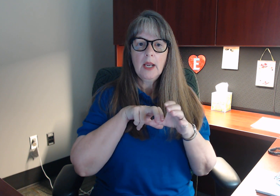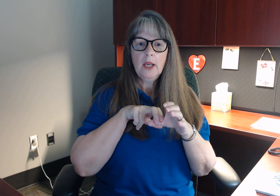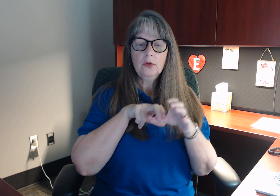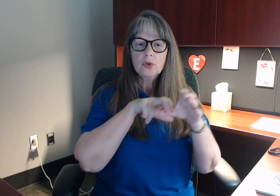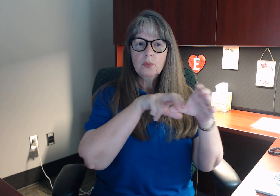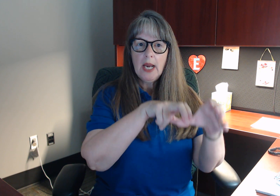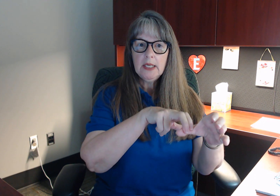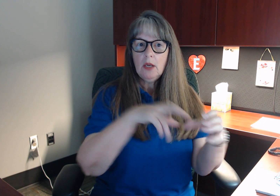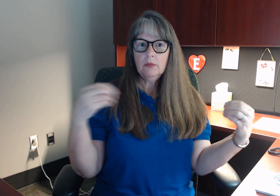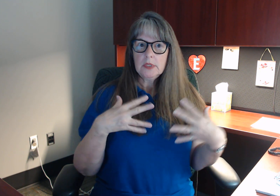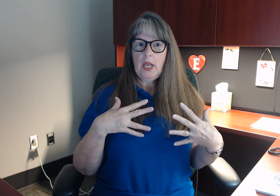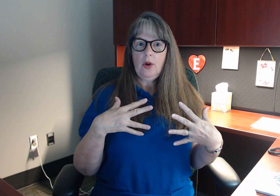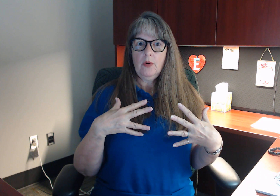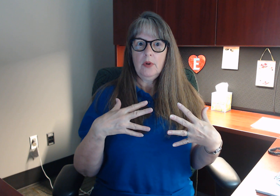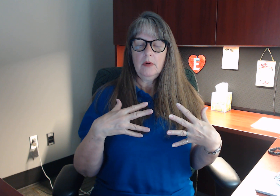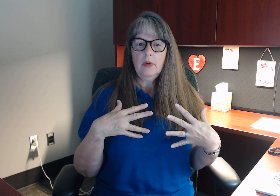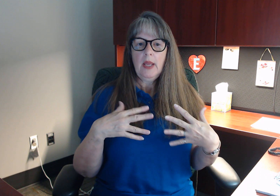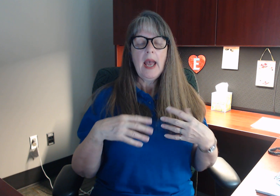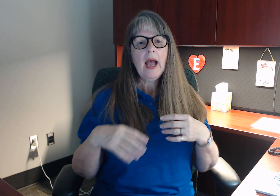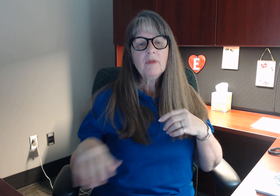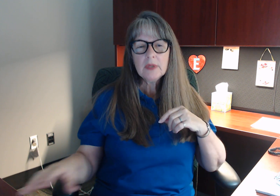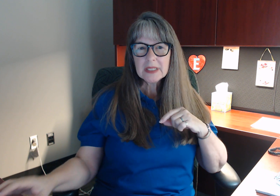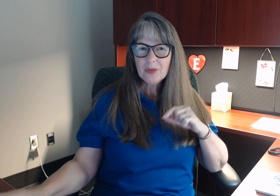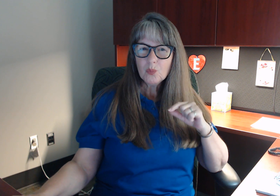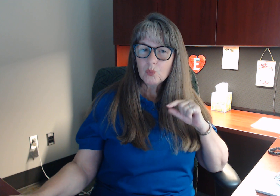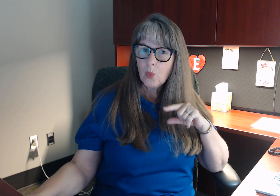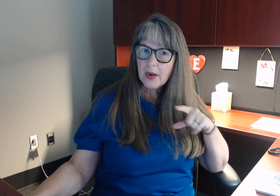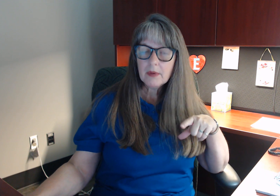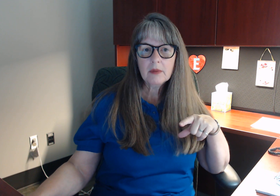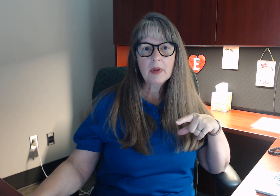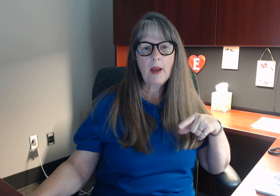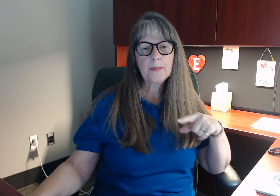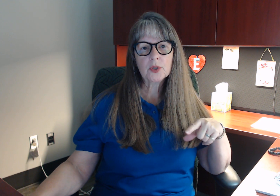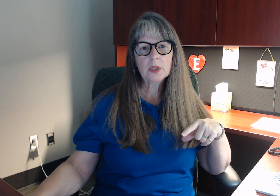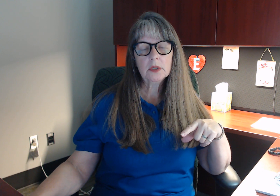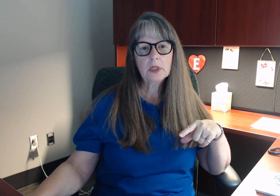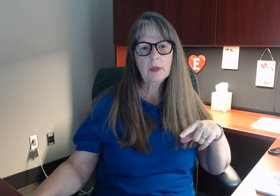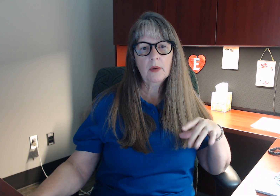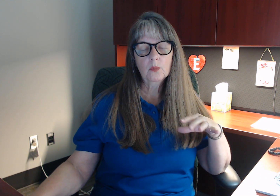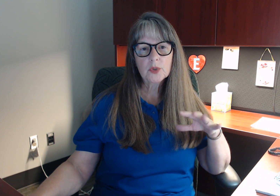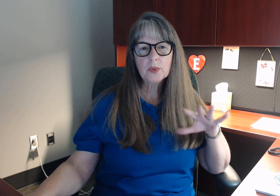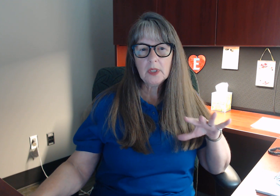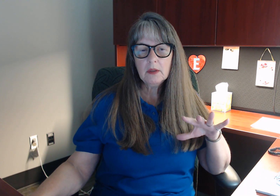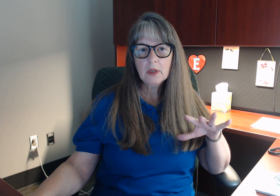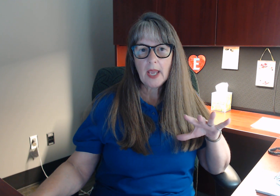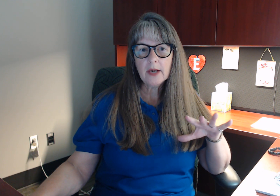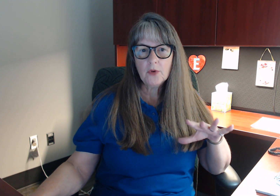and to ride in, I'm scared. I've only seen one person was really had a phobia